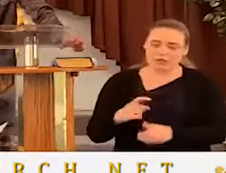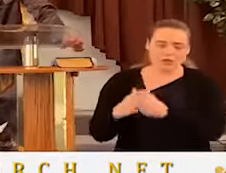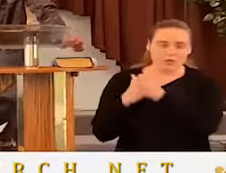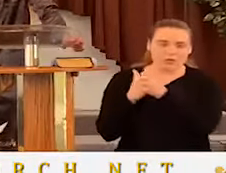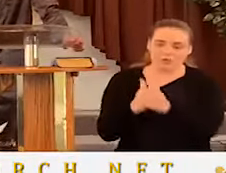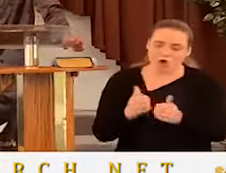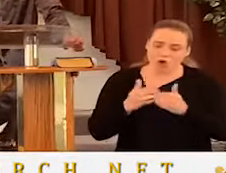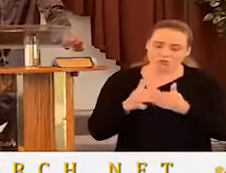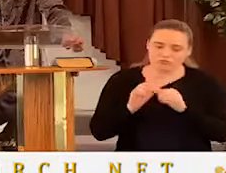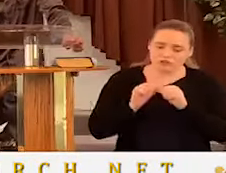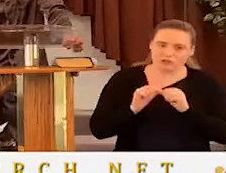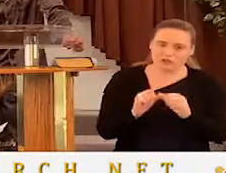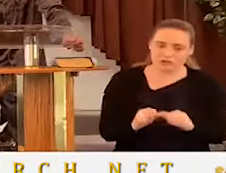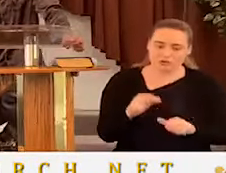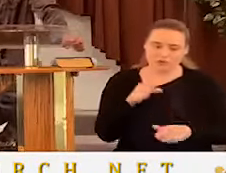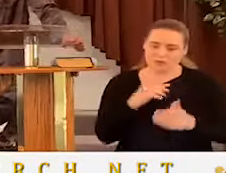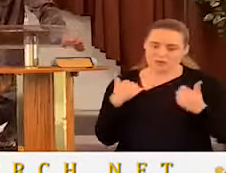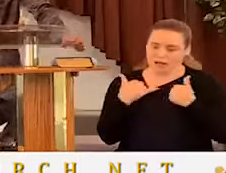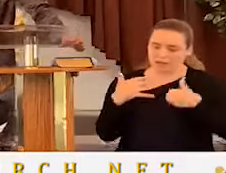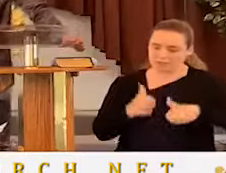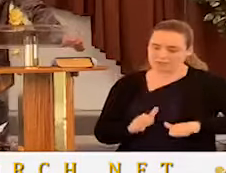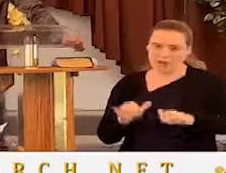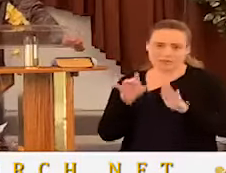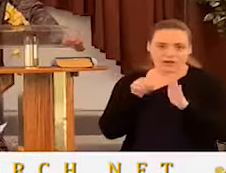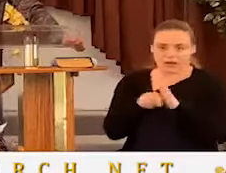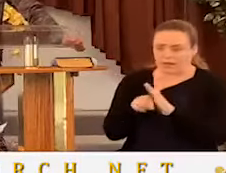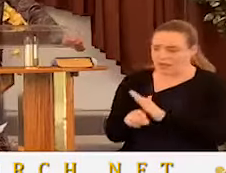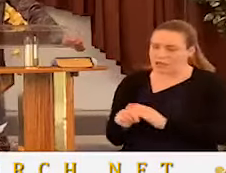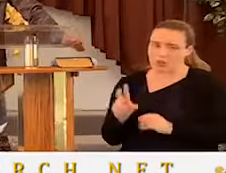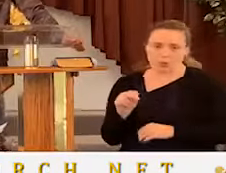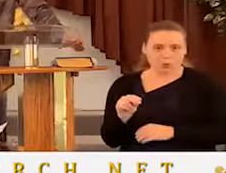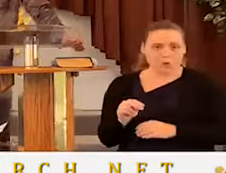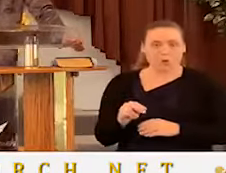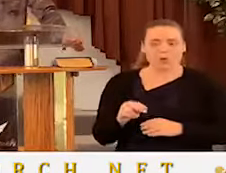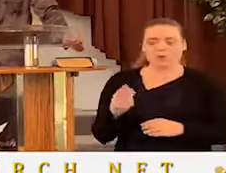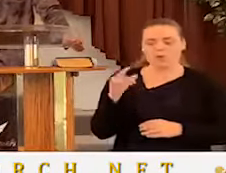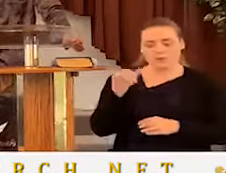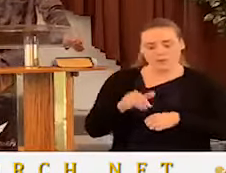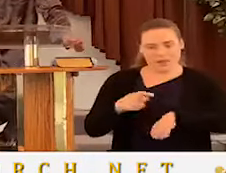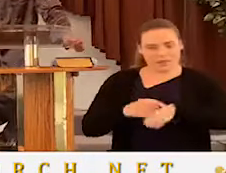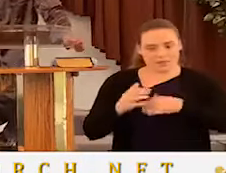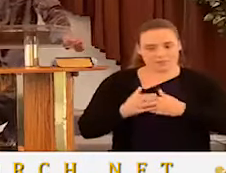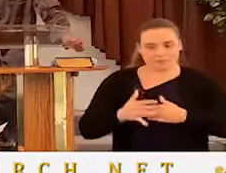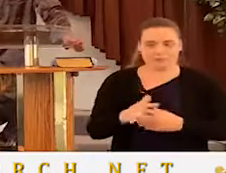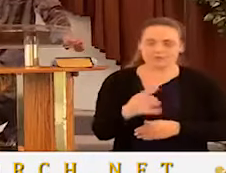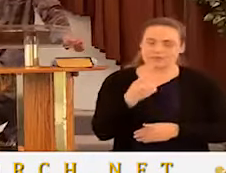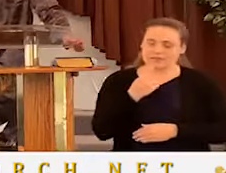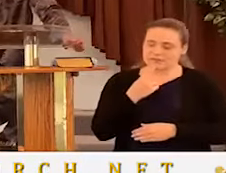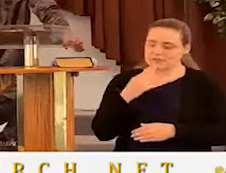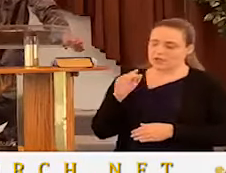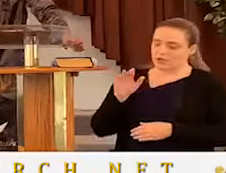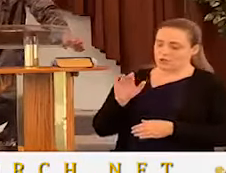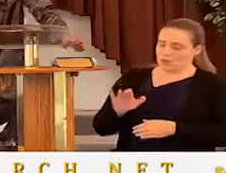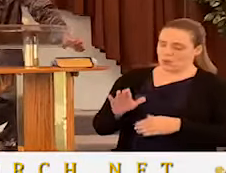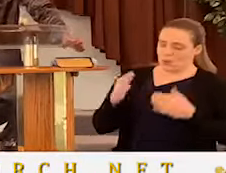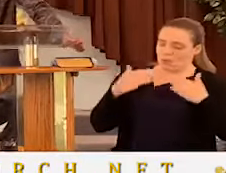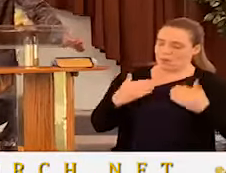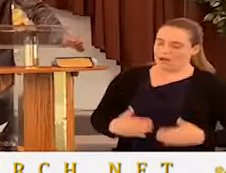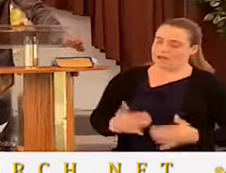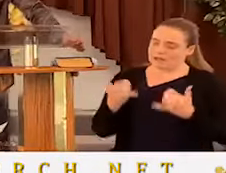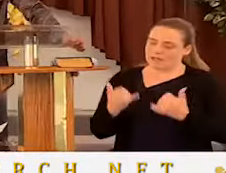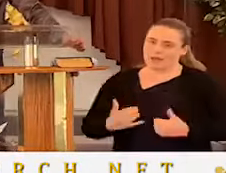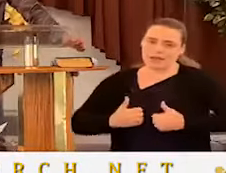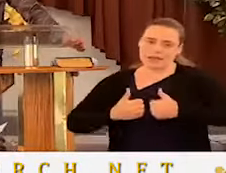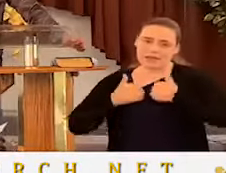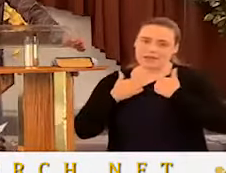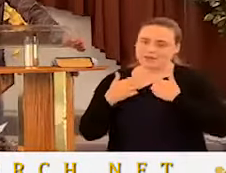by tradition of their ancestors, but now your bodies are an ever-living sacrifice.